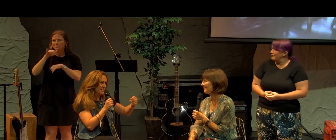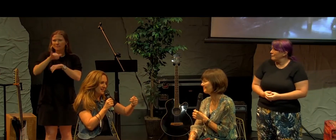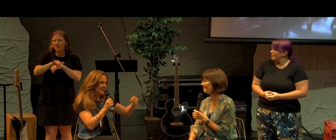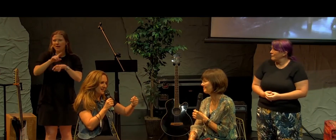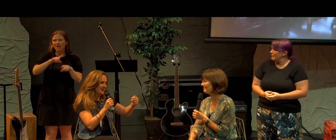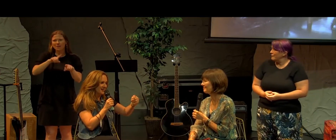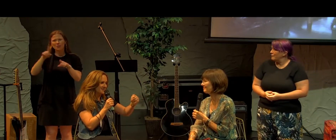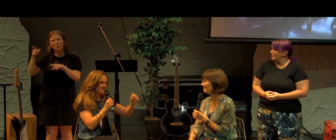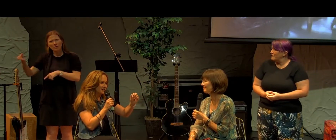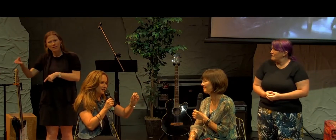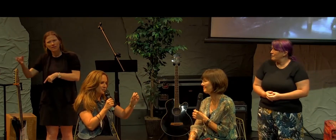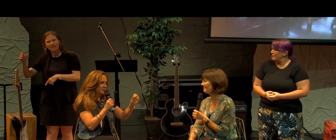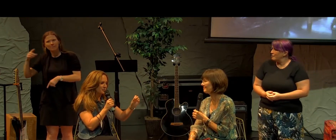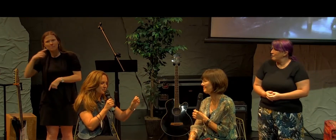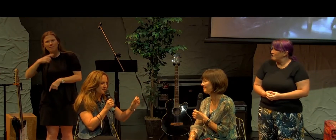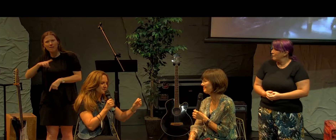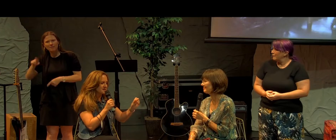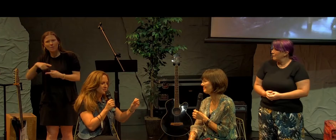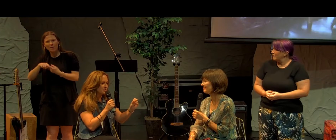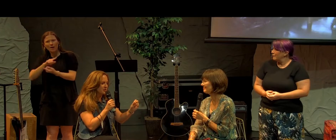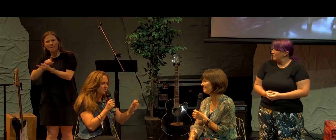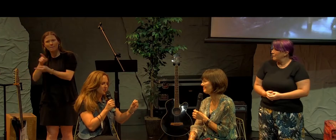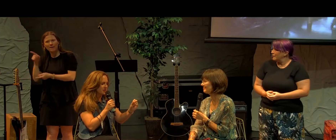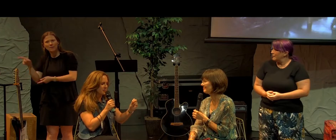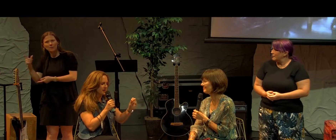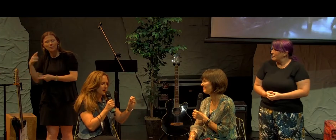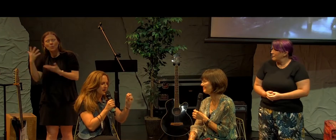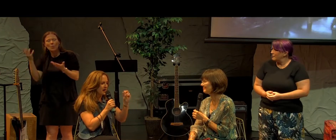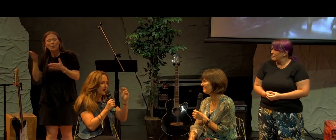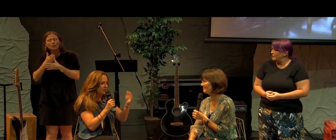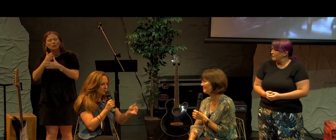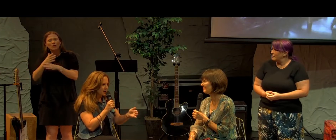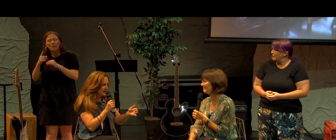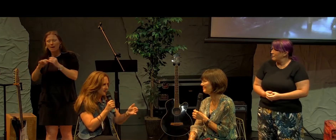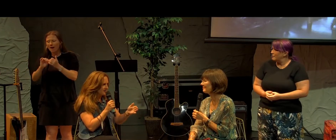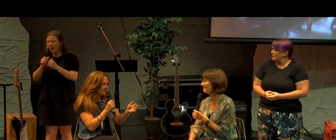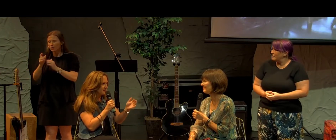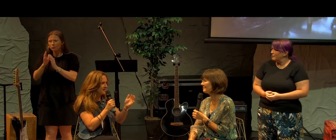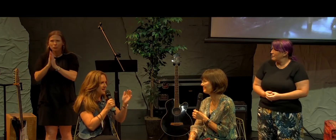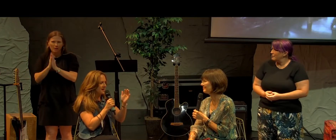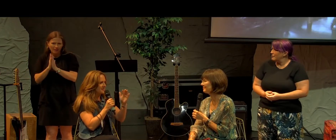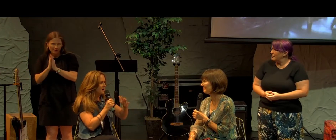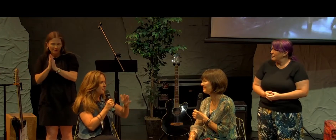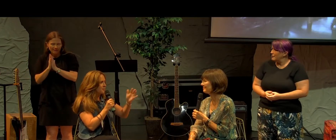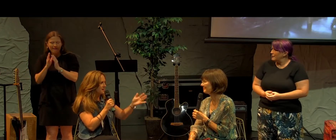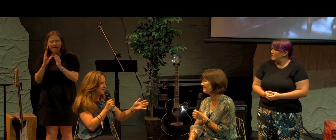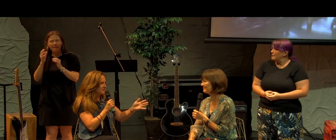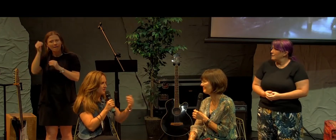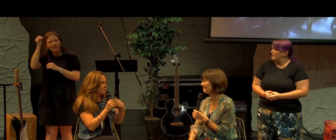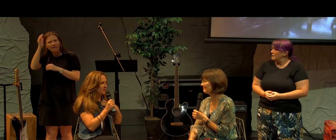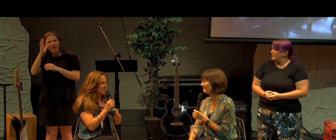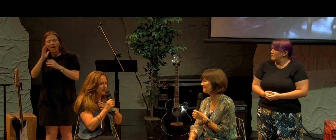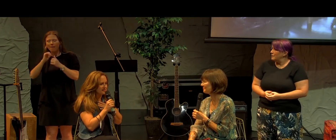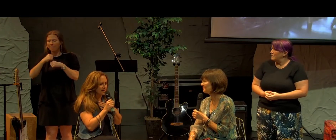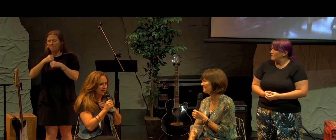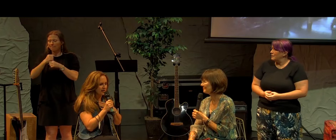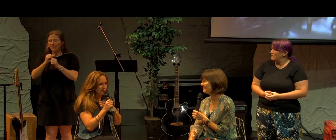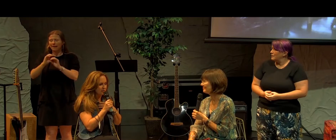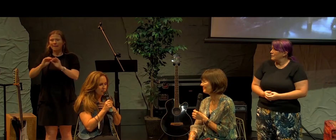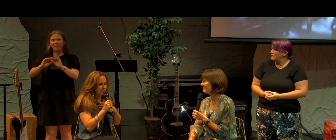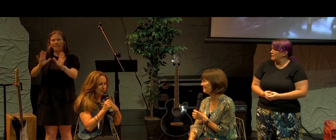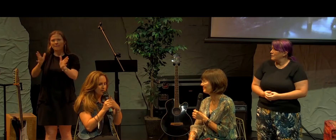that's I right. got there. And just even what you shared about how you prayed and God made it evident. One of the things that